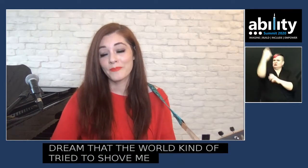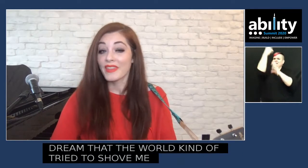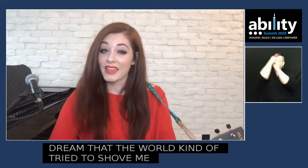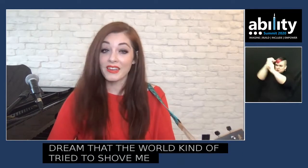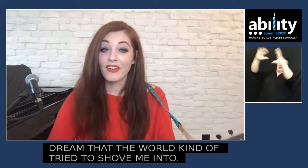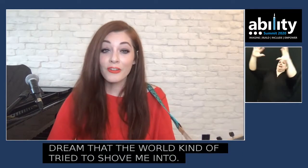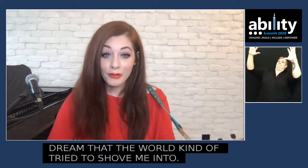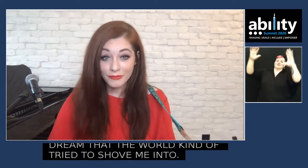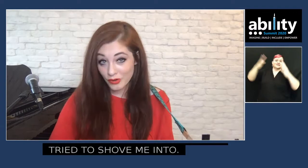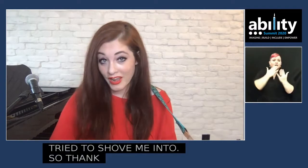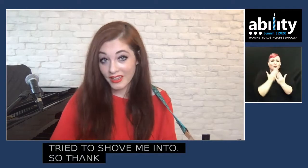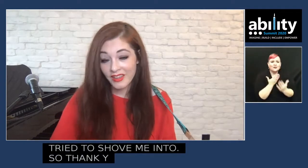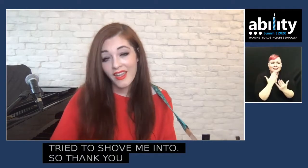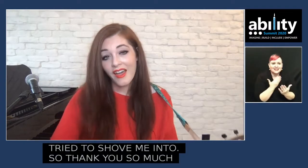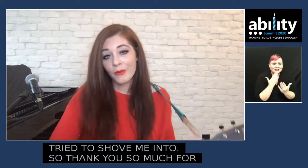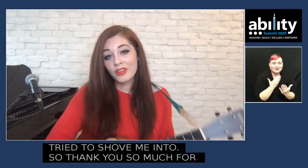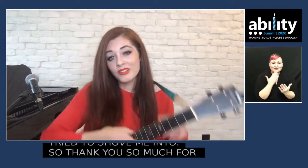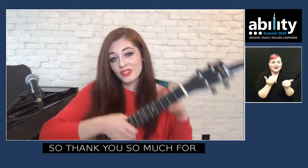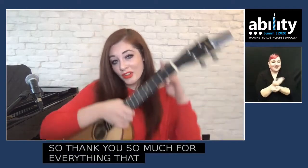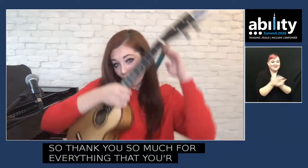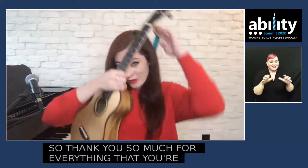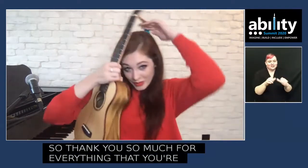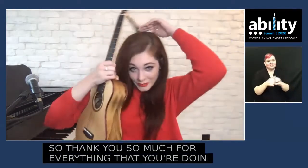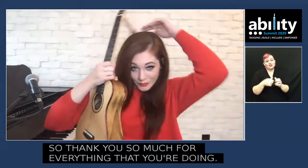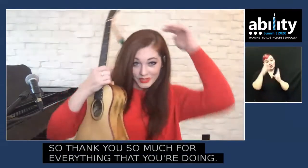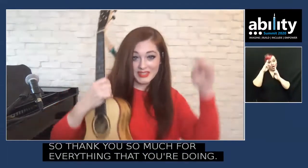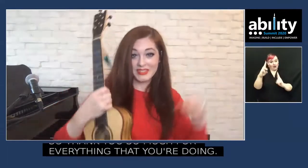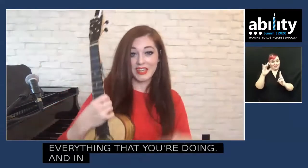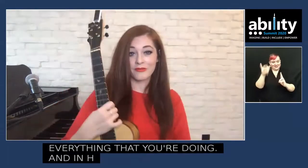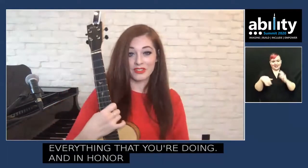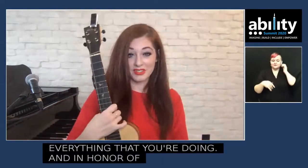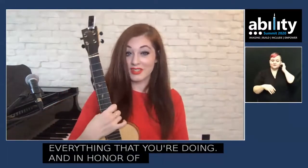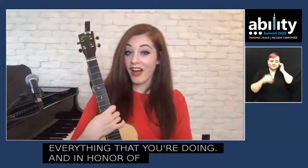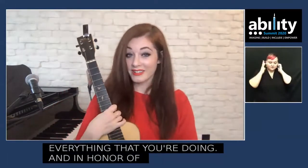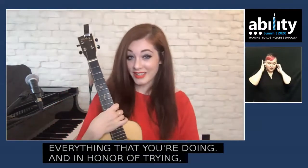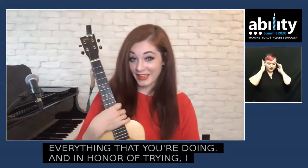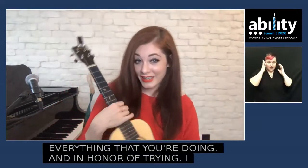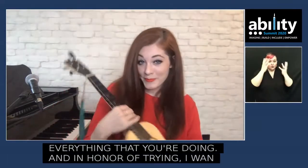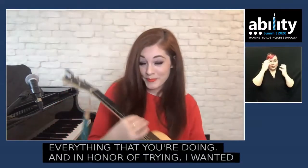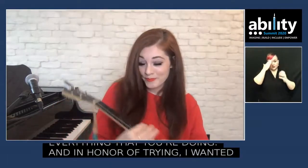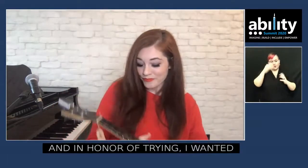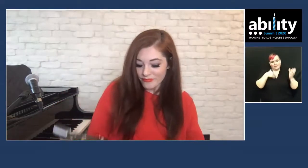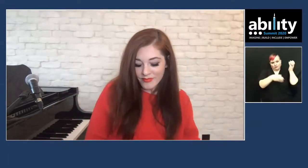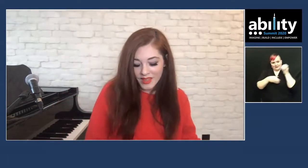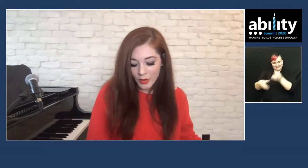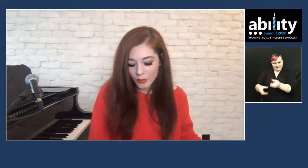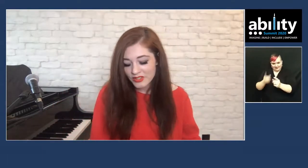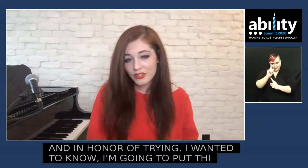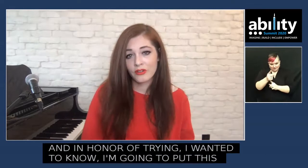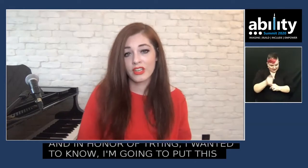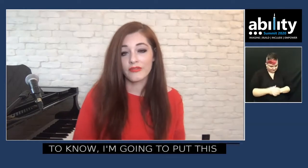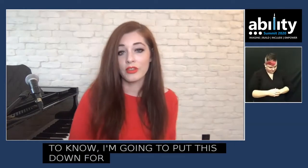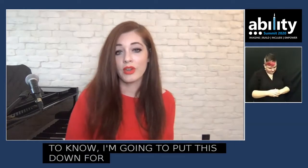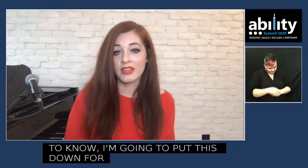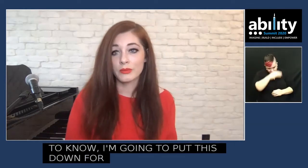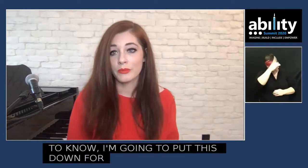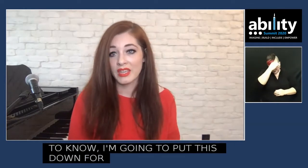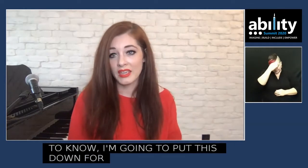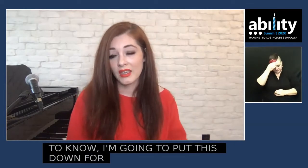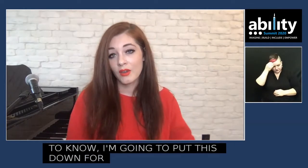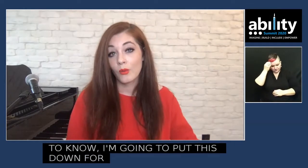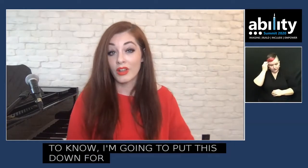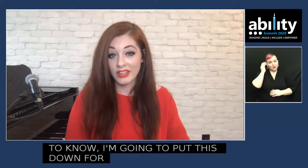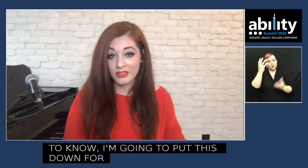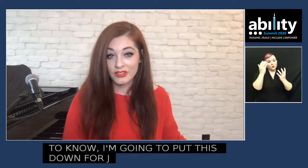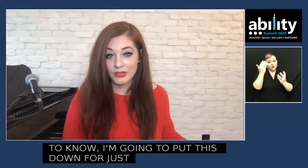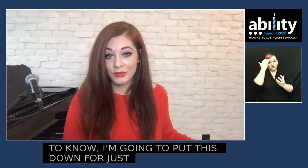that you're doing. And in honor of trying, I wanted to know, I'm going to put this down for just a hot second. I wanted to know if you guys